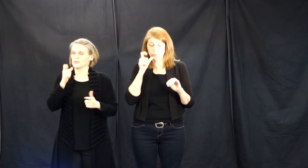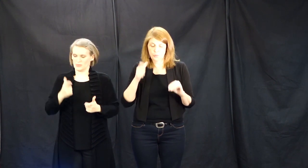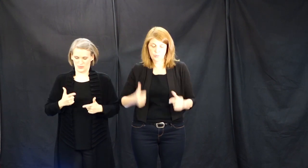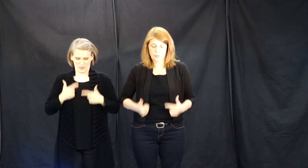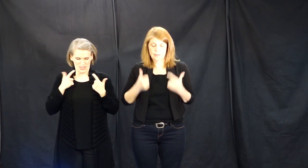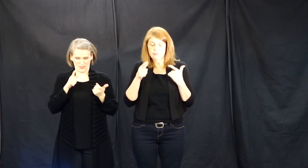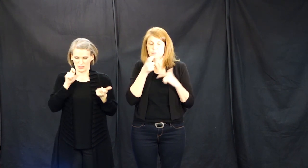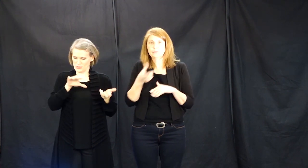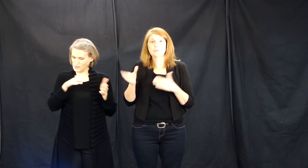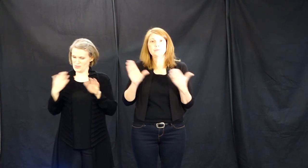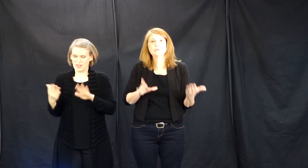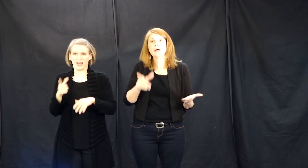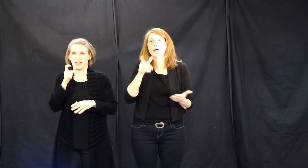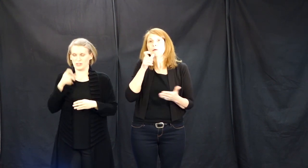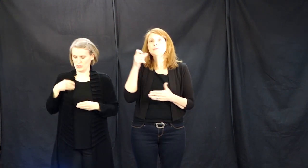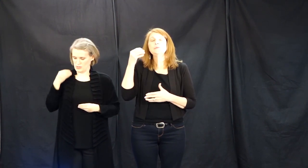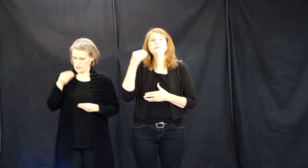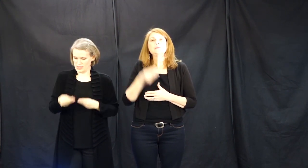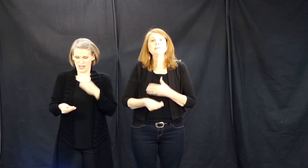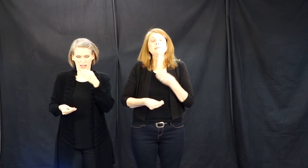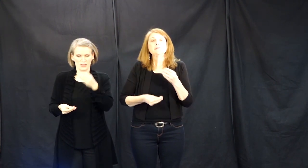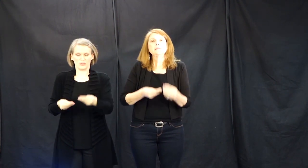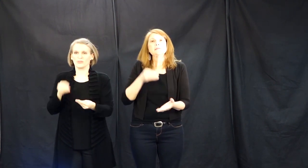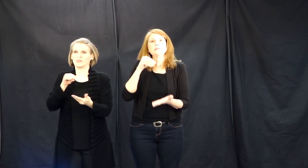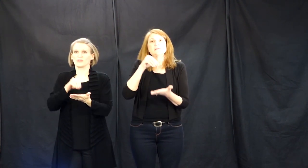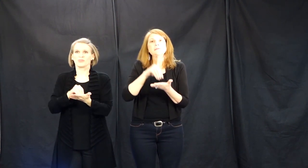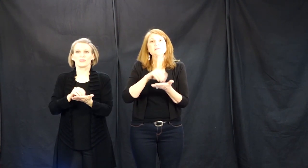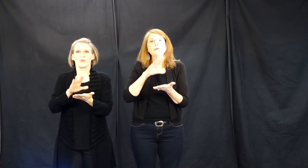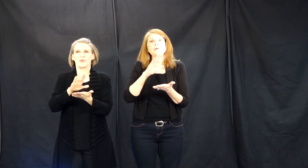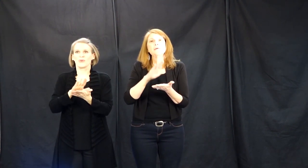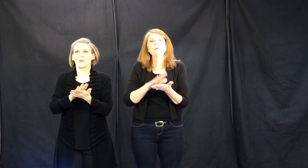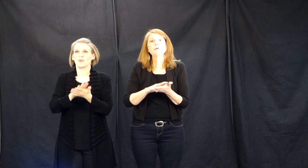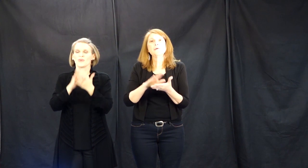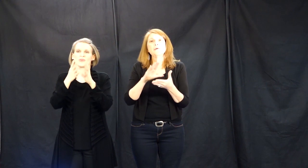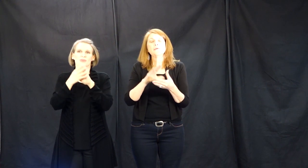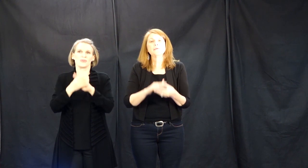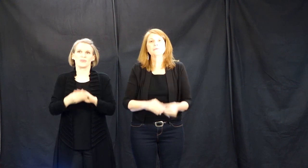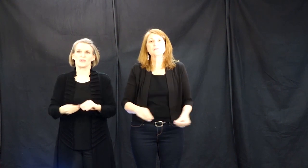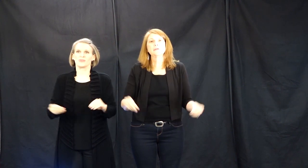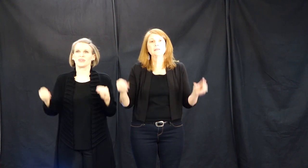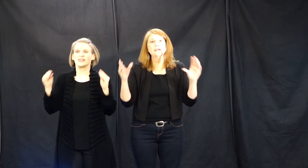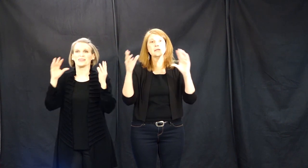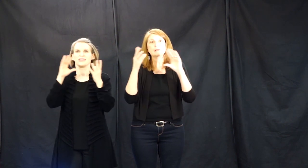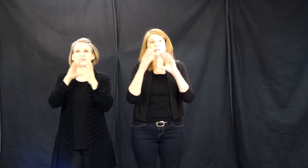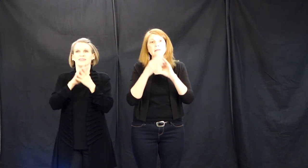Who lives, who dies, who tells your story?